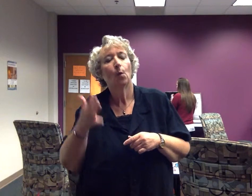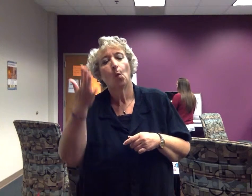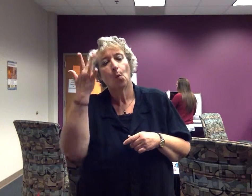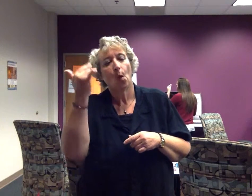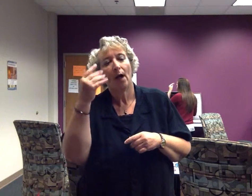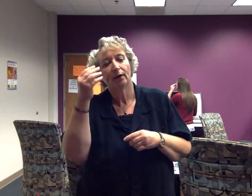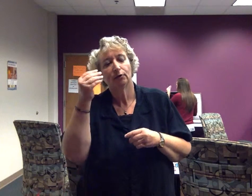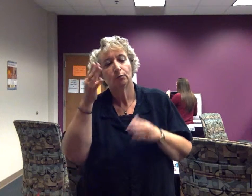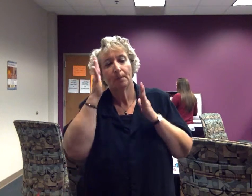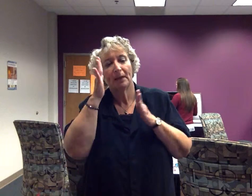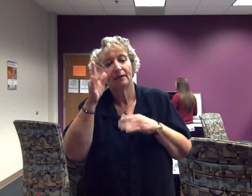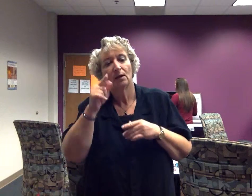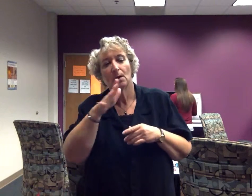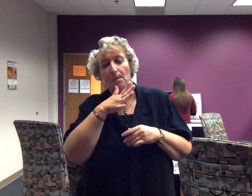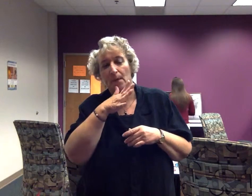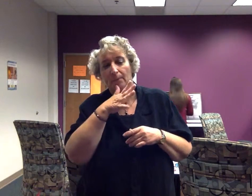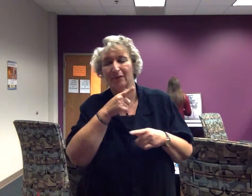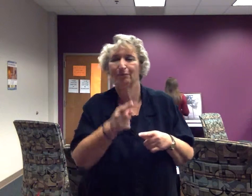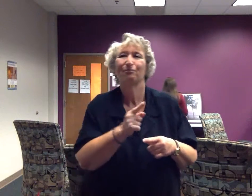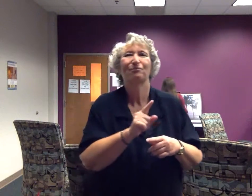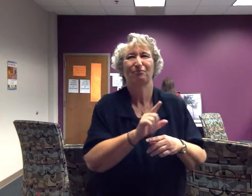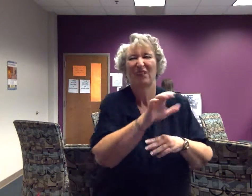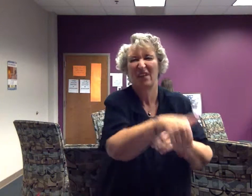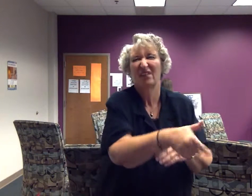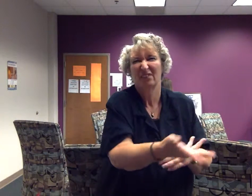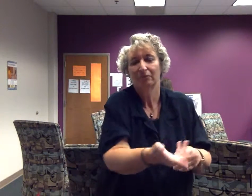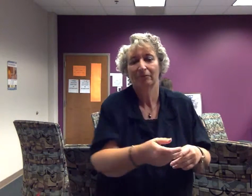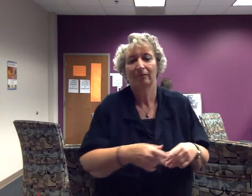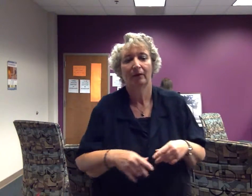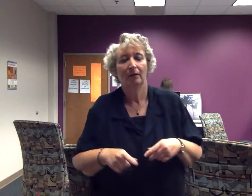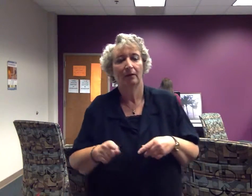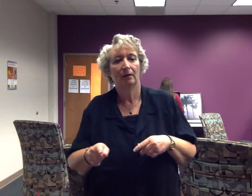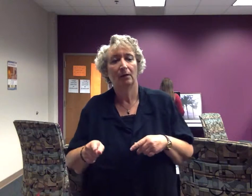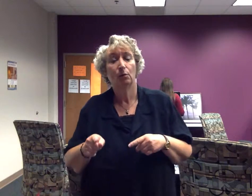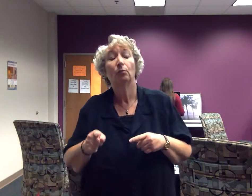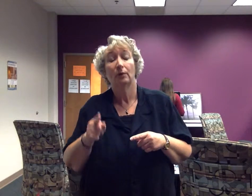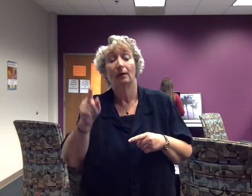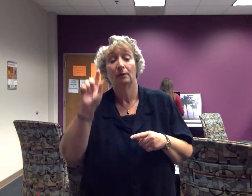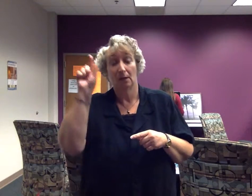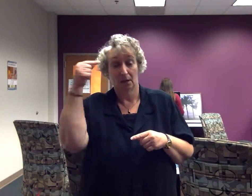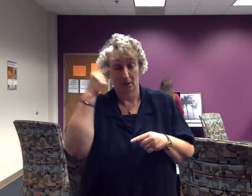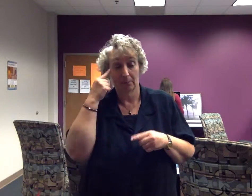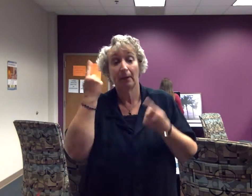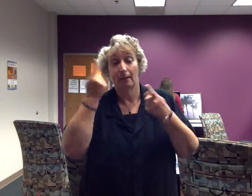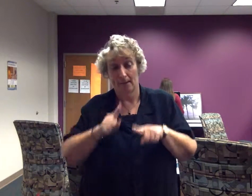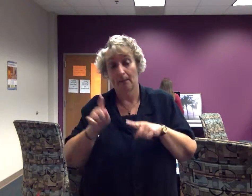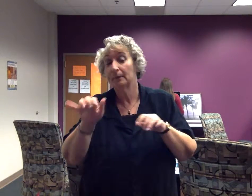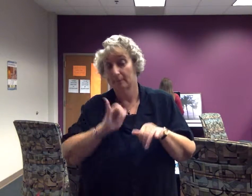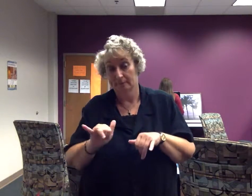government. We have people who exert force on others just because they think they know better. And it turns out in this case, she was right. Yes. Is she